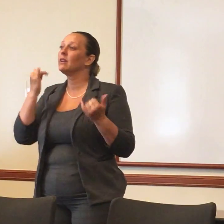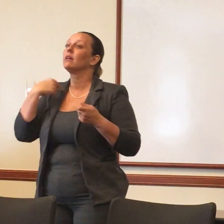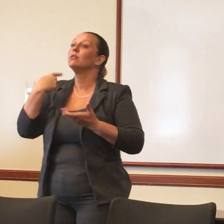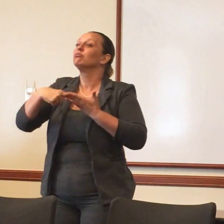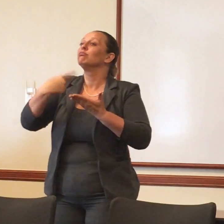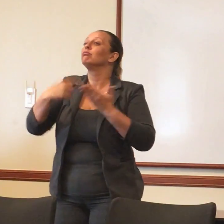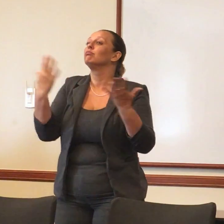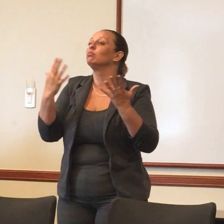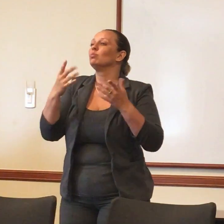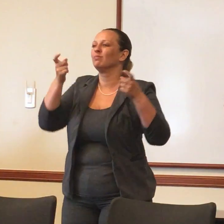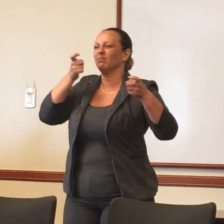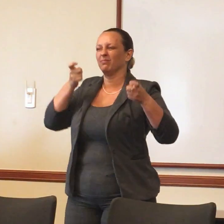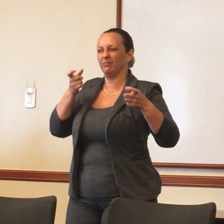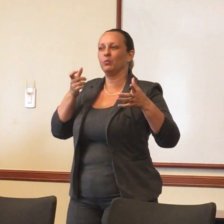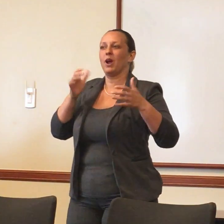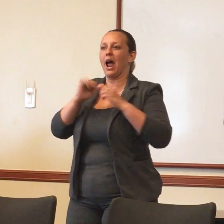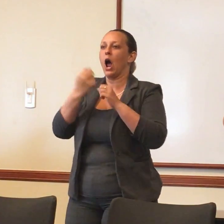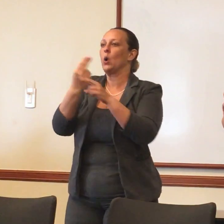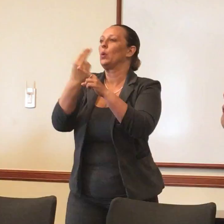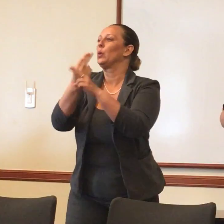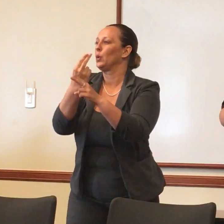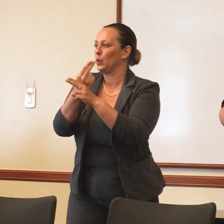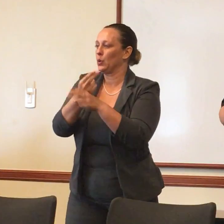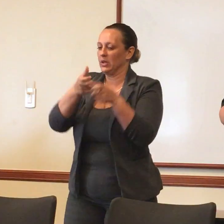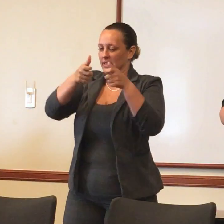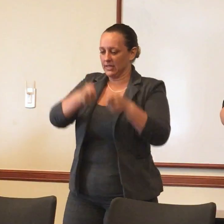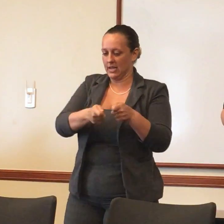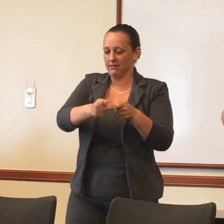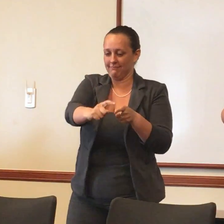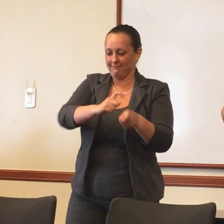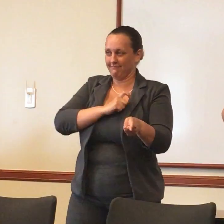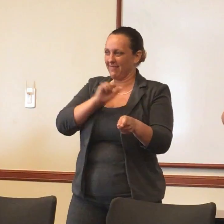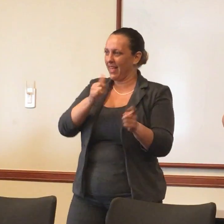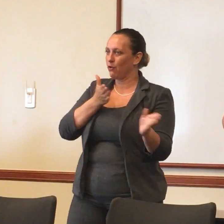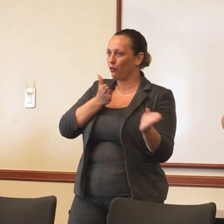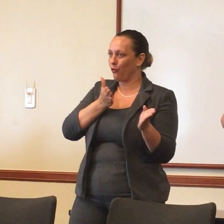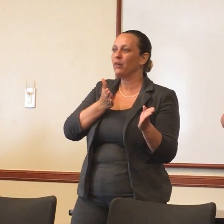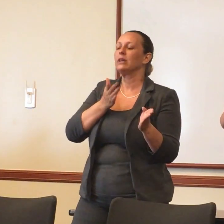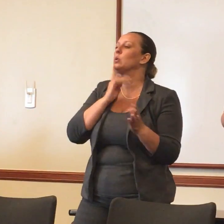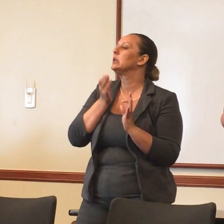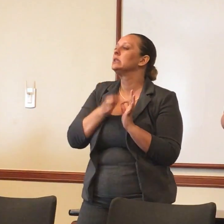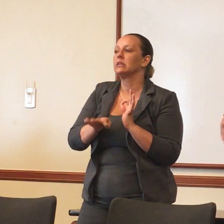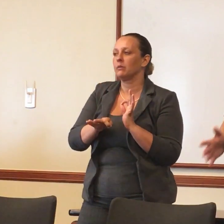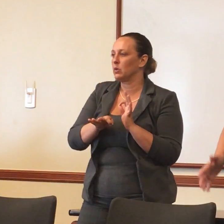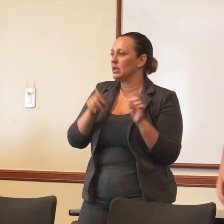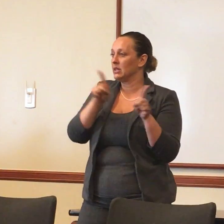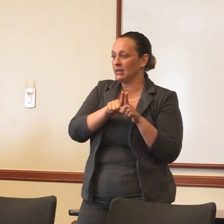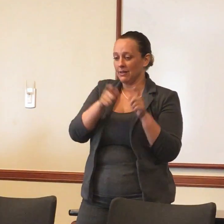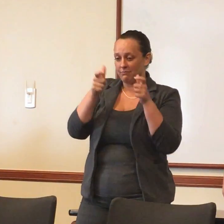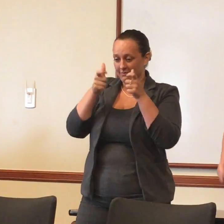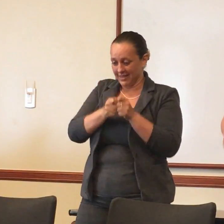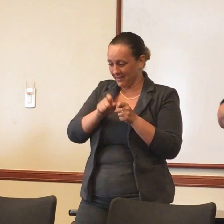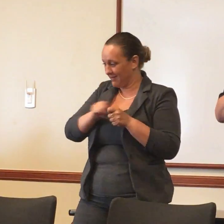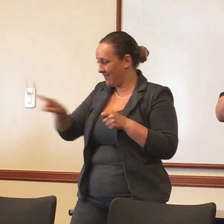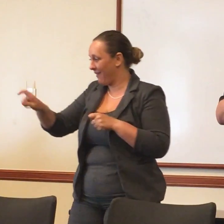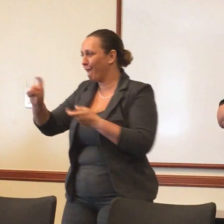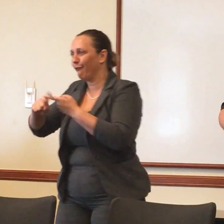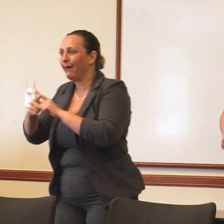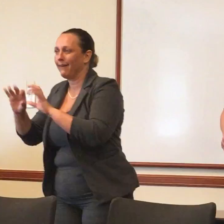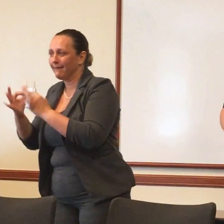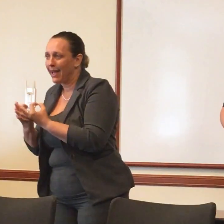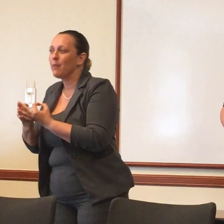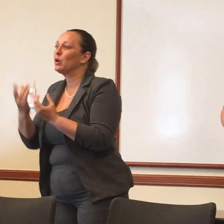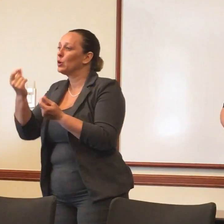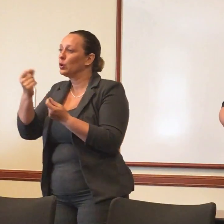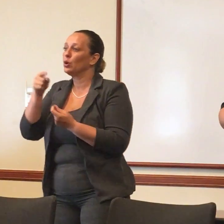about a little bit the operation, how to use 911. The text to 911 service, very simple, the same way you would text anyone else. Go to the to